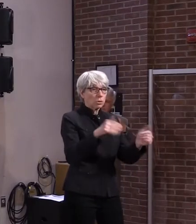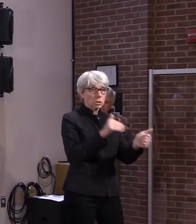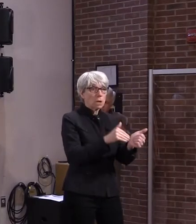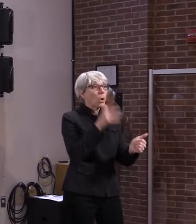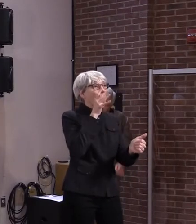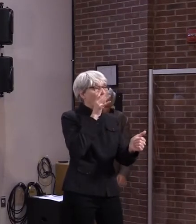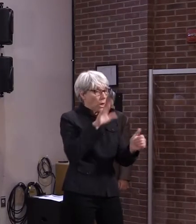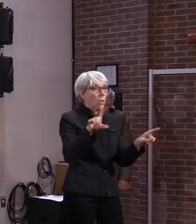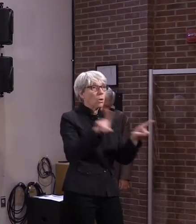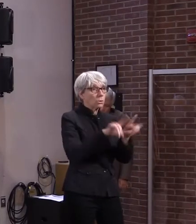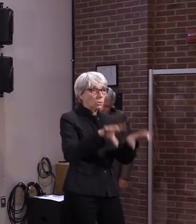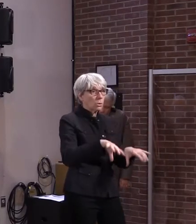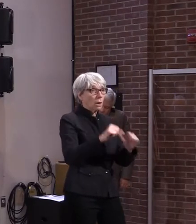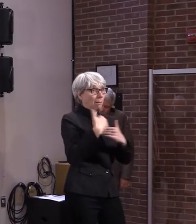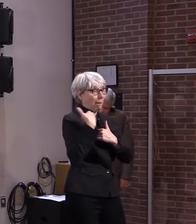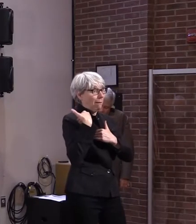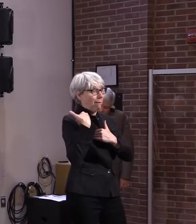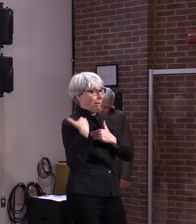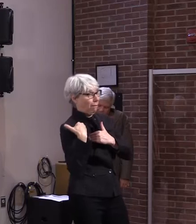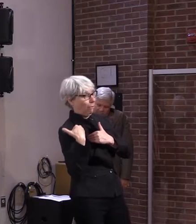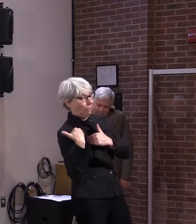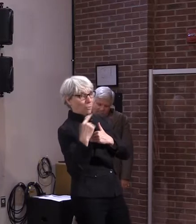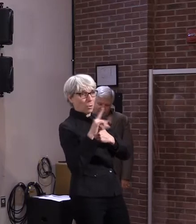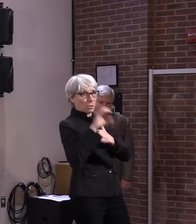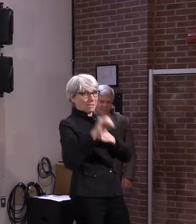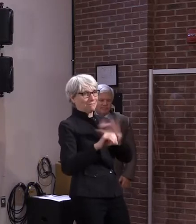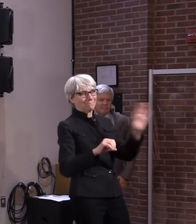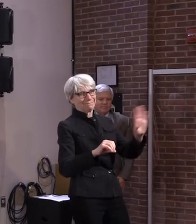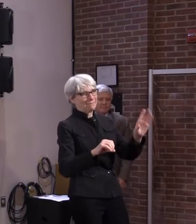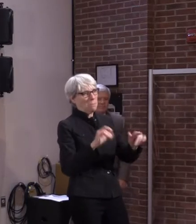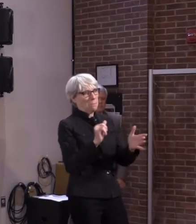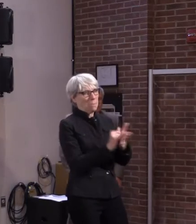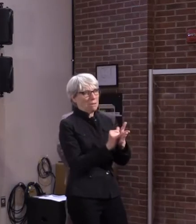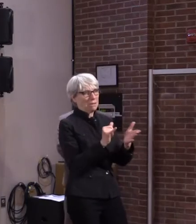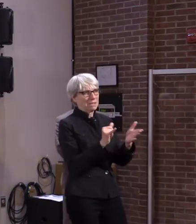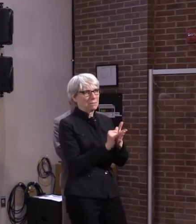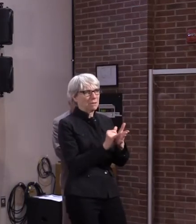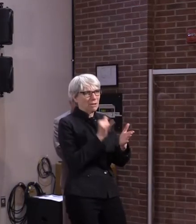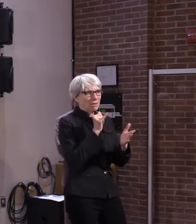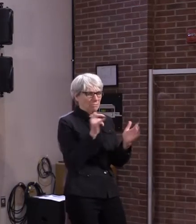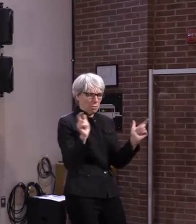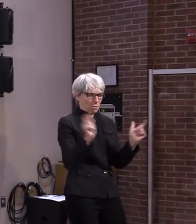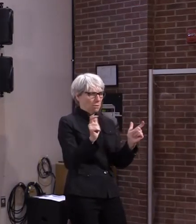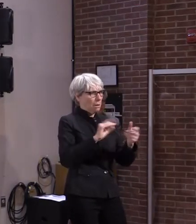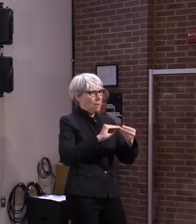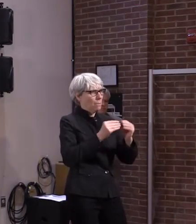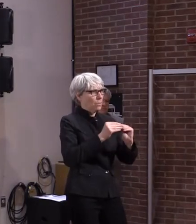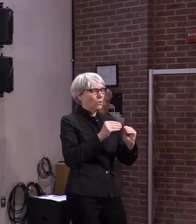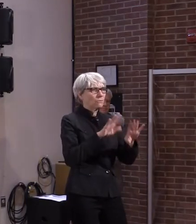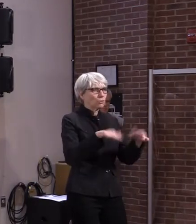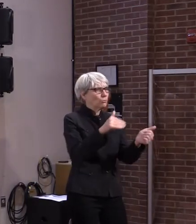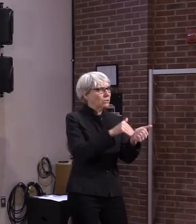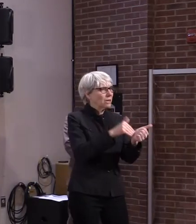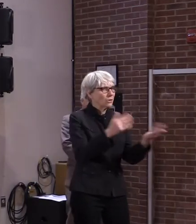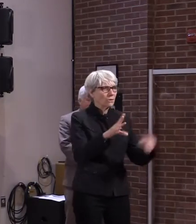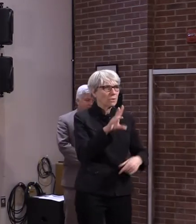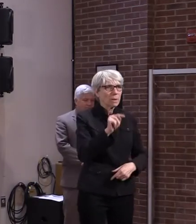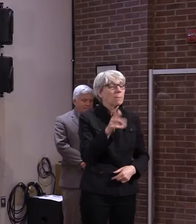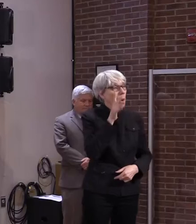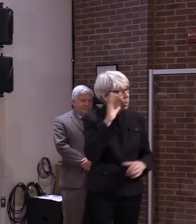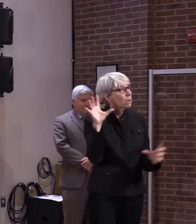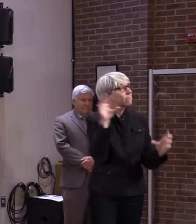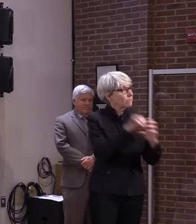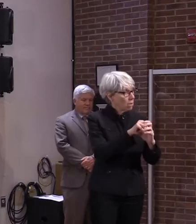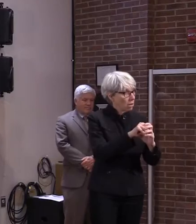do that heavy lift all by themselves, nor would they be able to do that. But they will be participating in that,